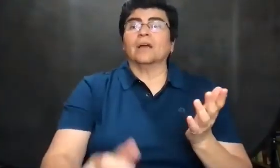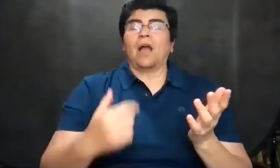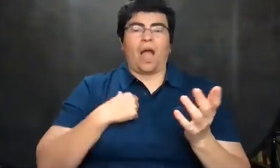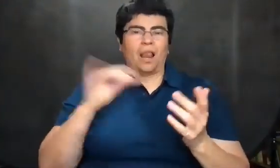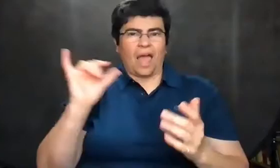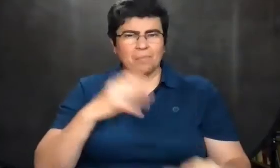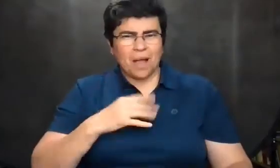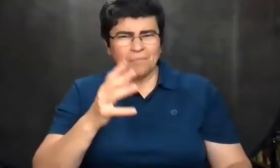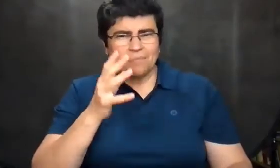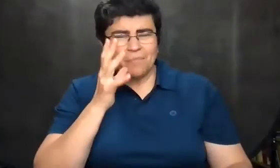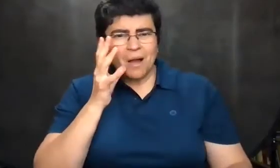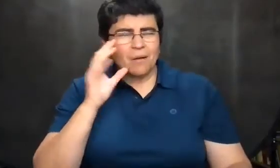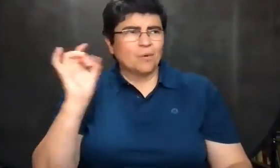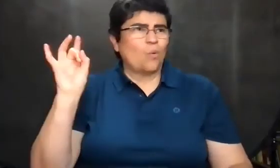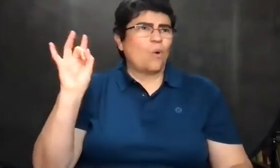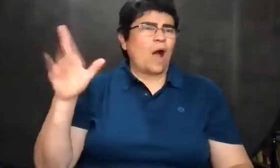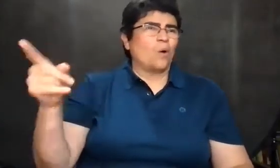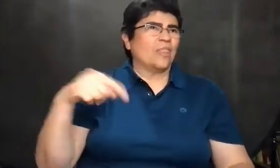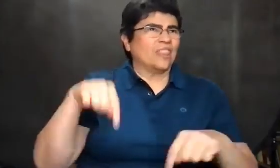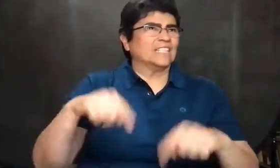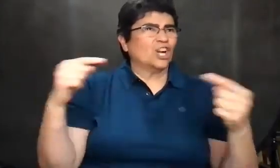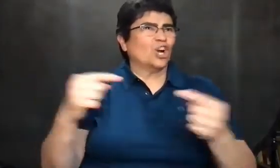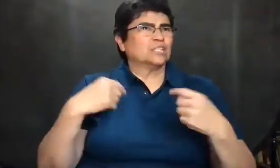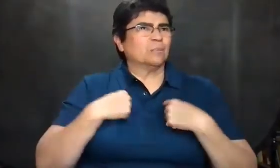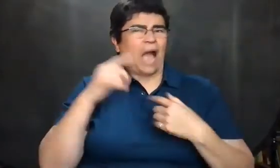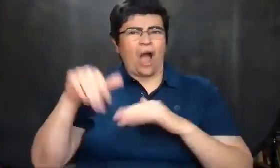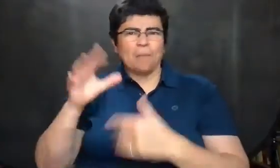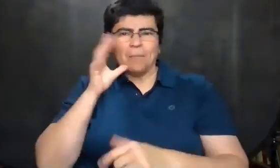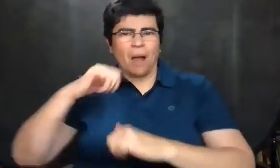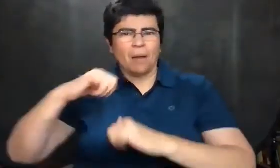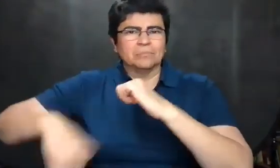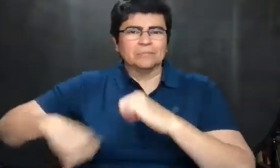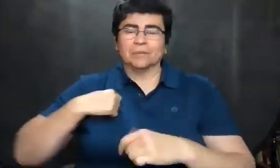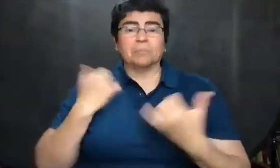God, this hurts, and today I'm better, today I'm better,